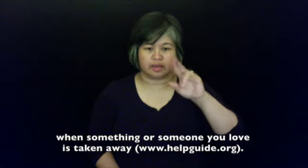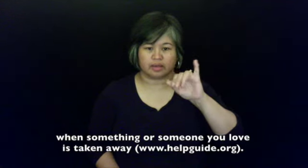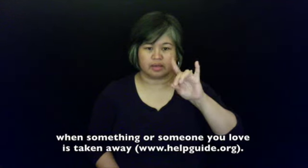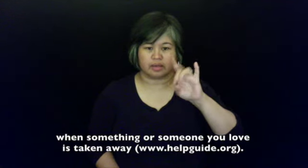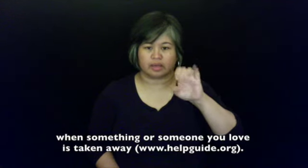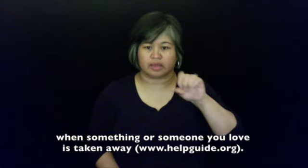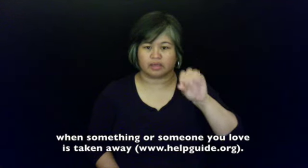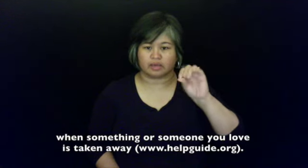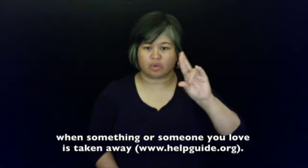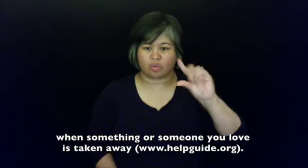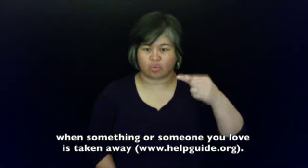www.helpguide.org.